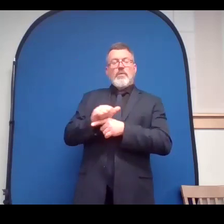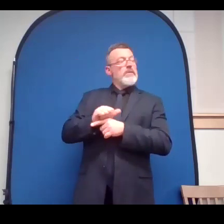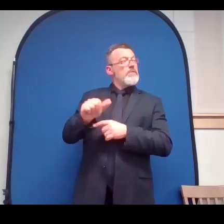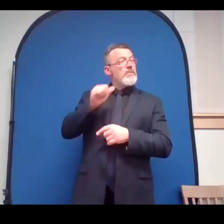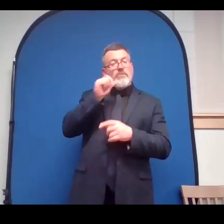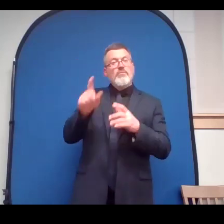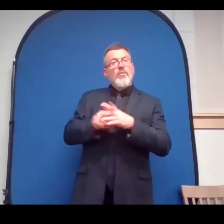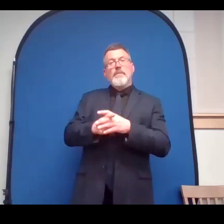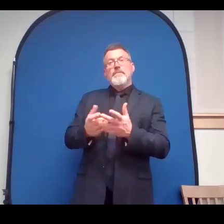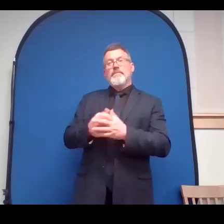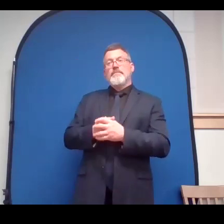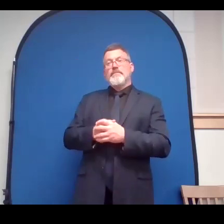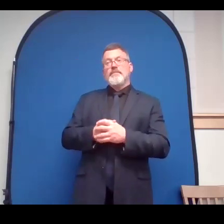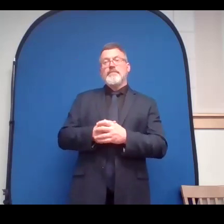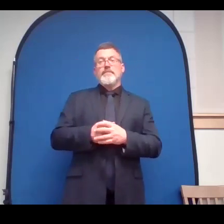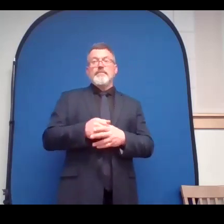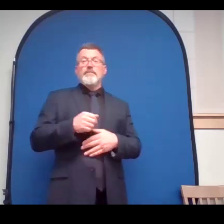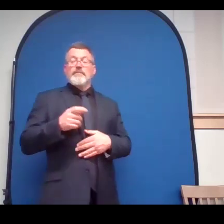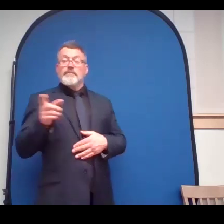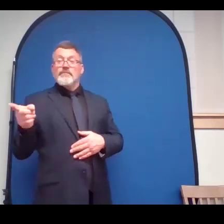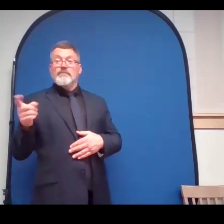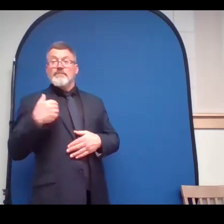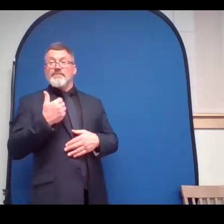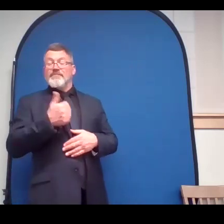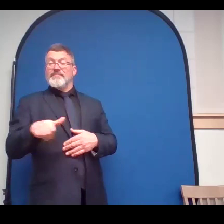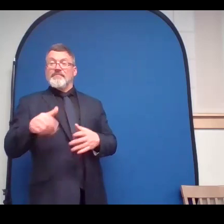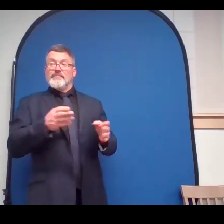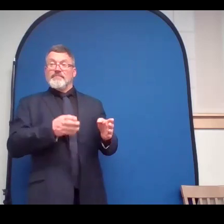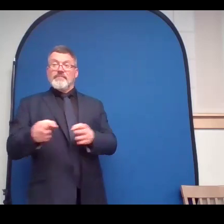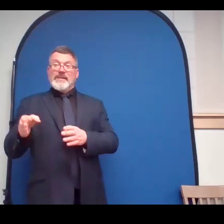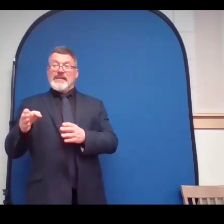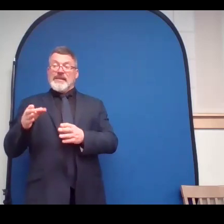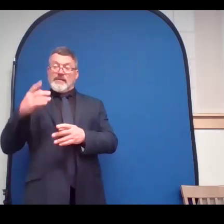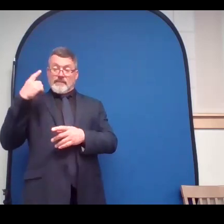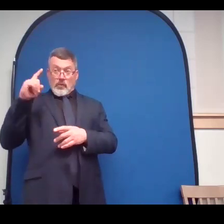have any plans to restrict his access at the next battle assembly?